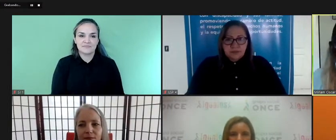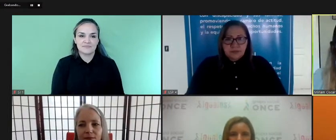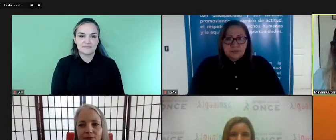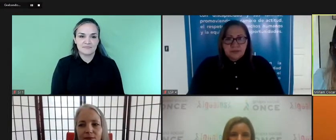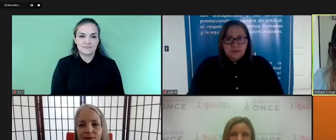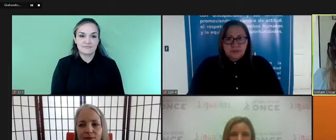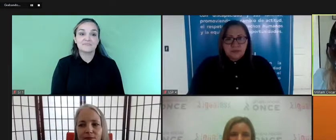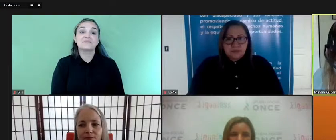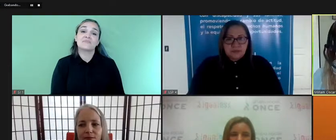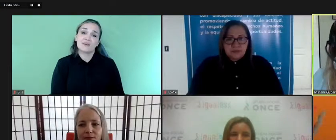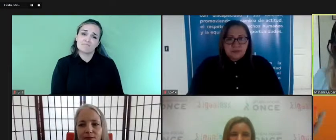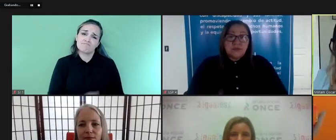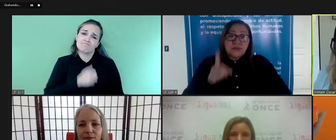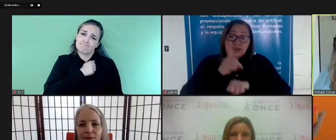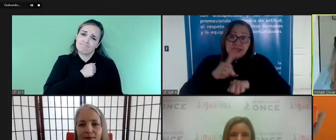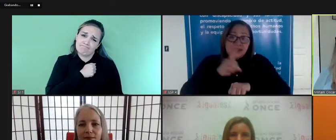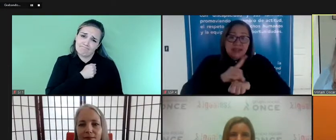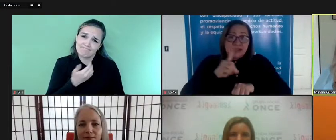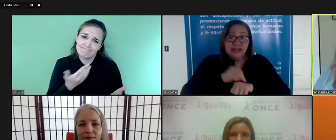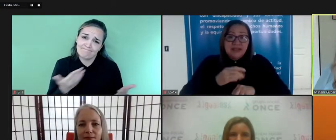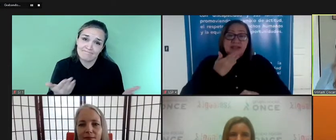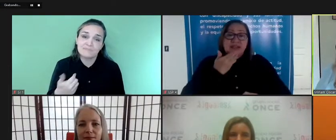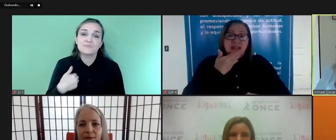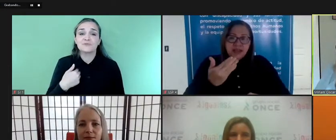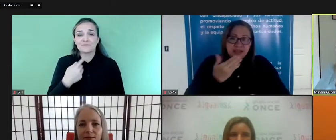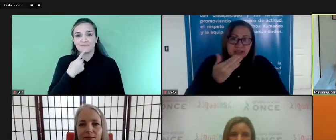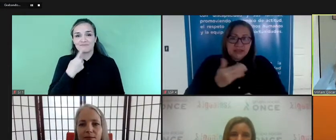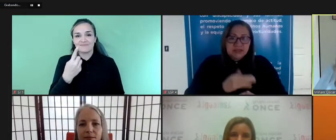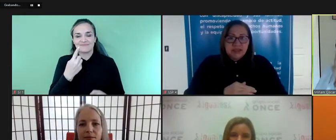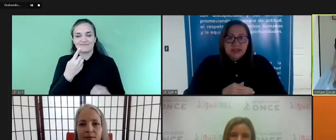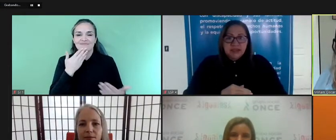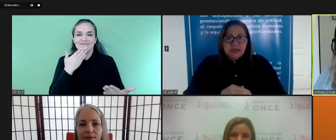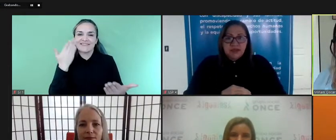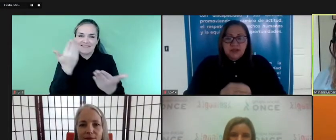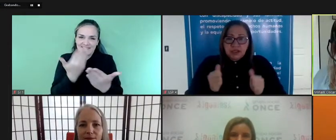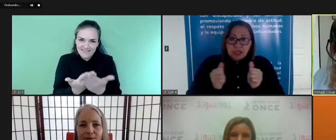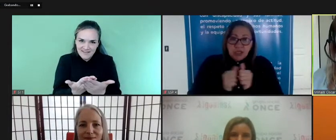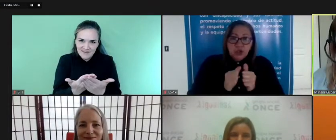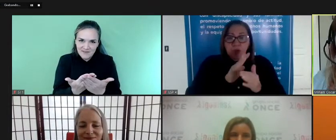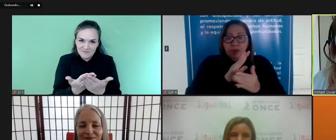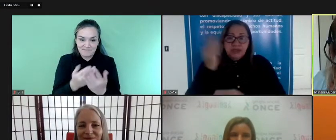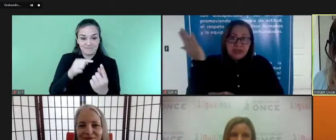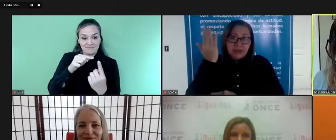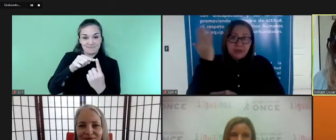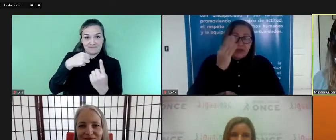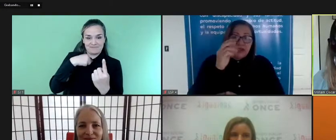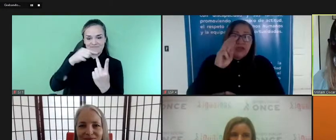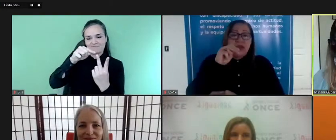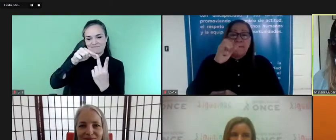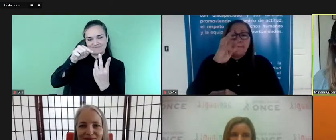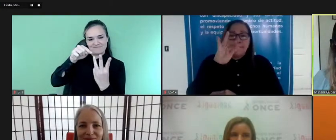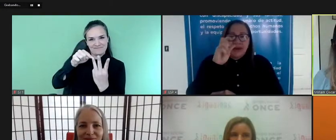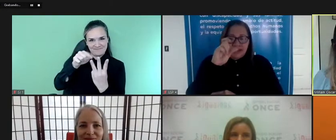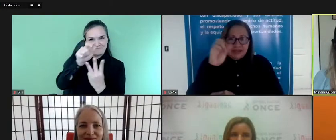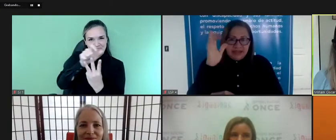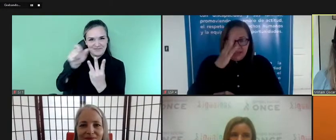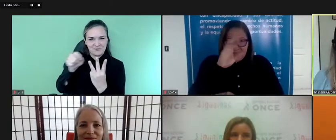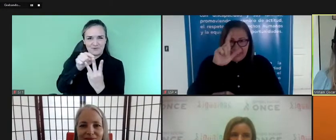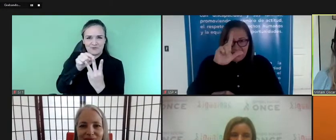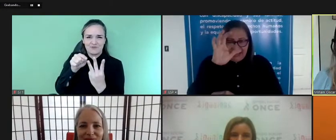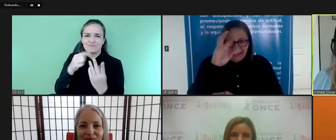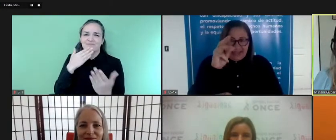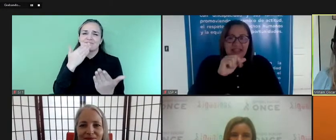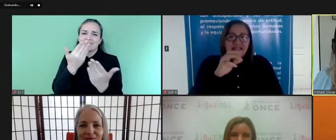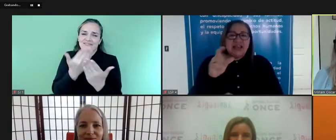okay great well sorry about that i was thanking my colleagues my the other